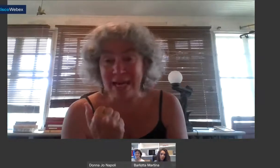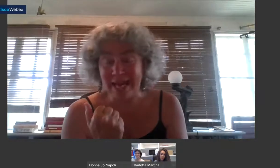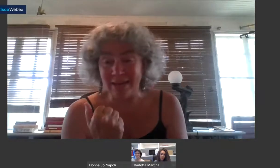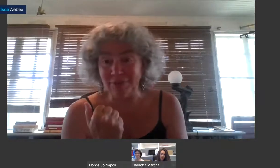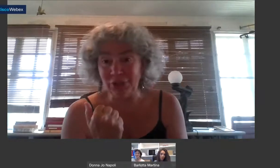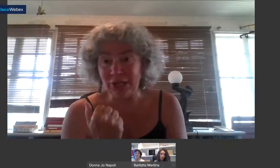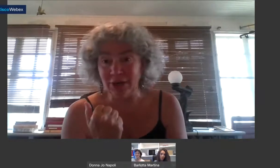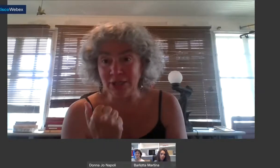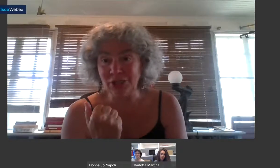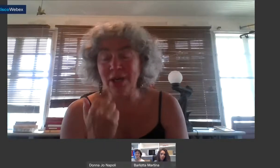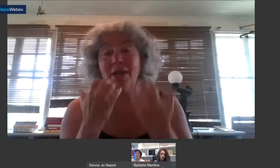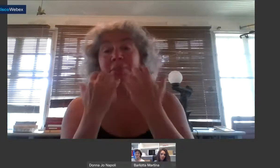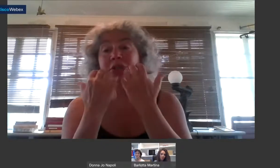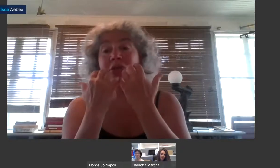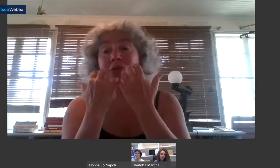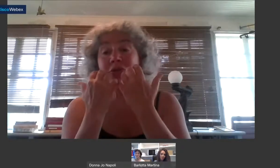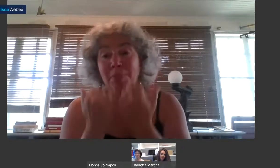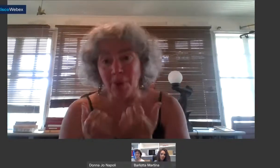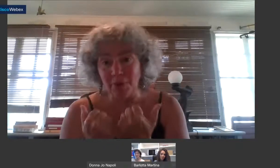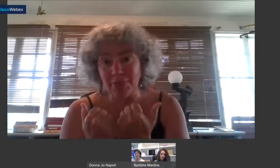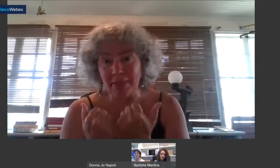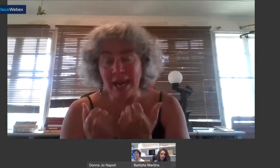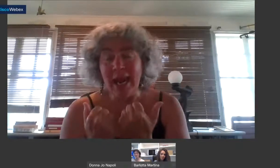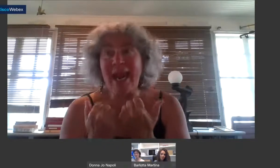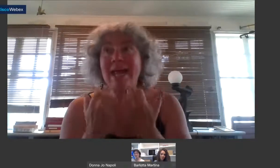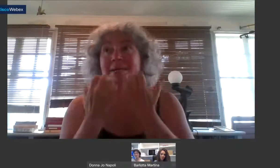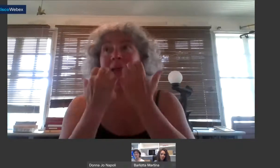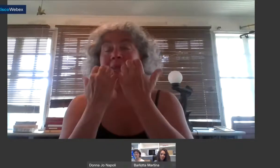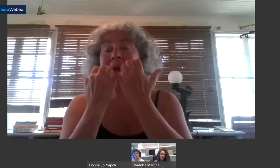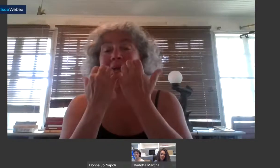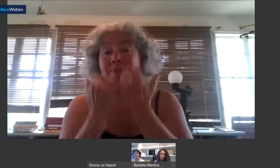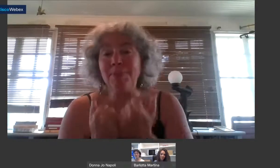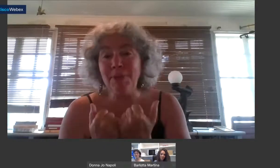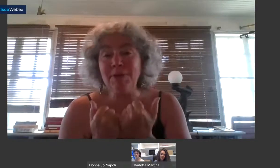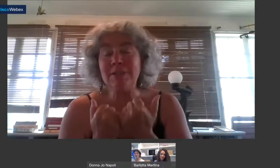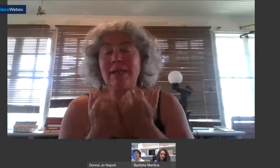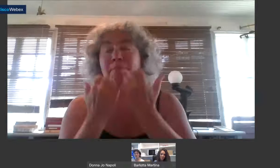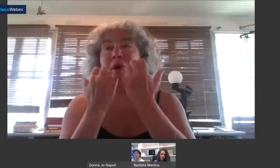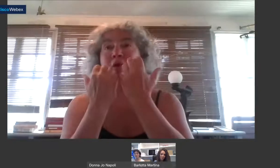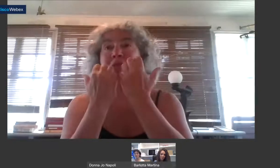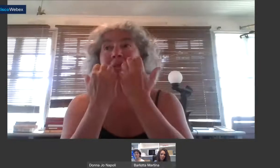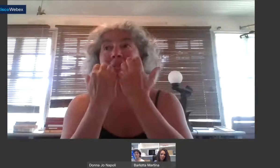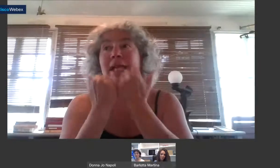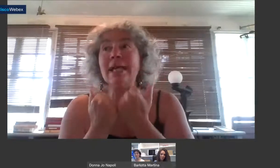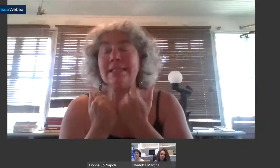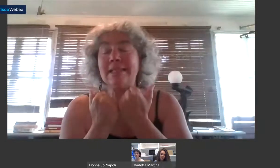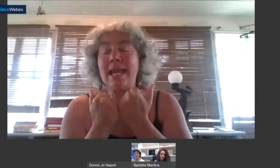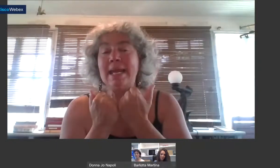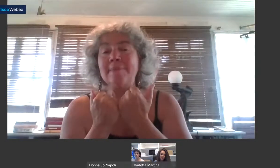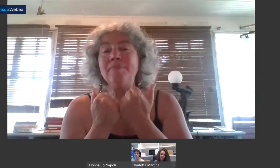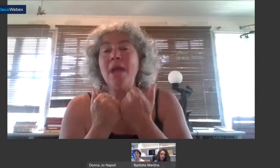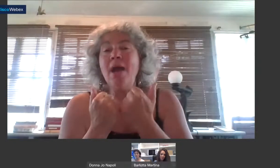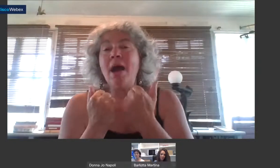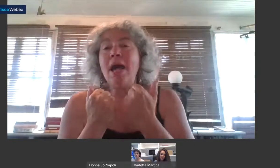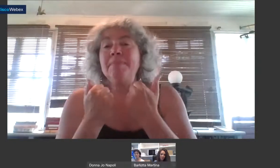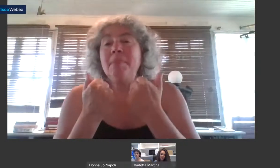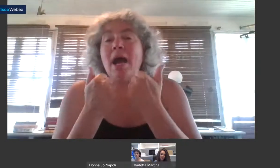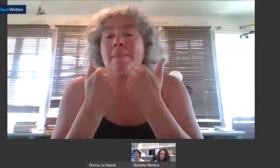hand for cherish, but you use both. And by using both, it's like saying, I'm